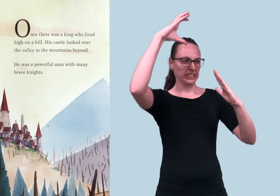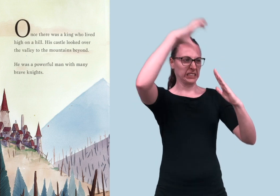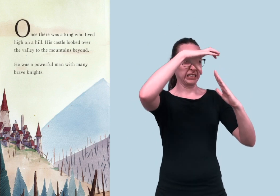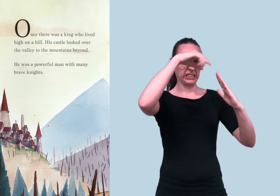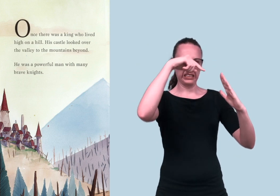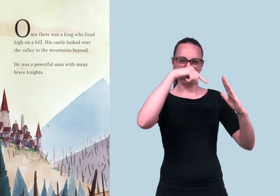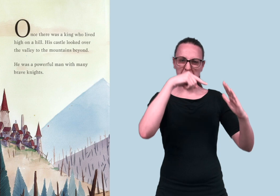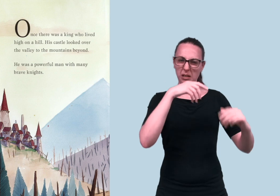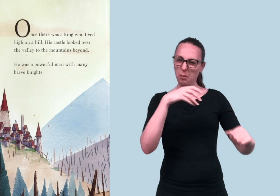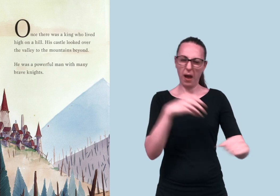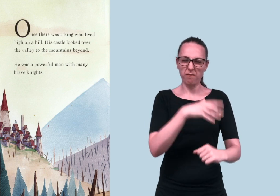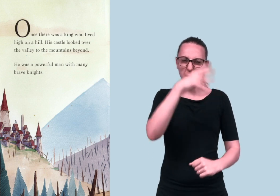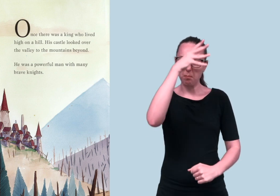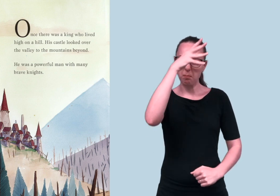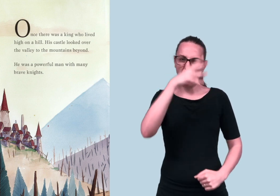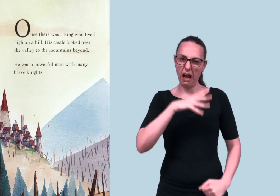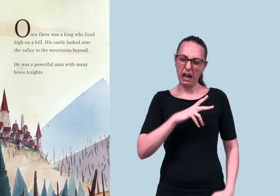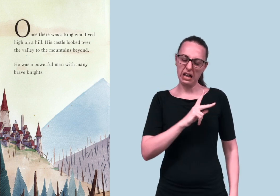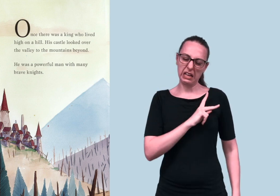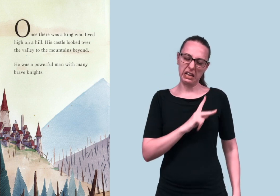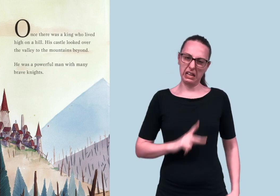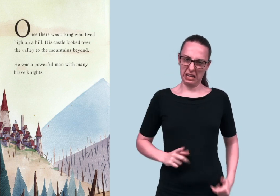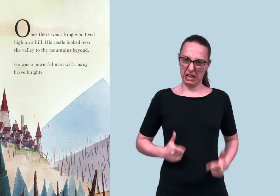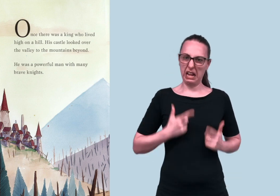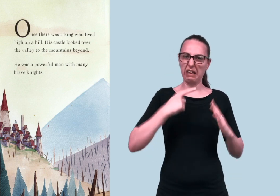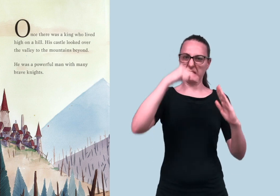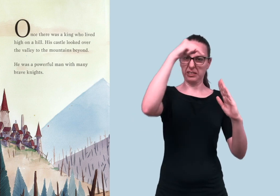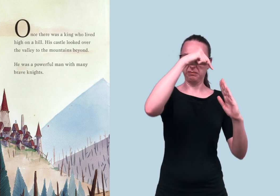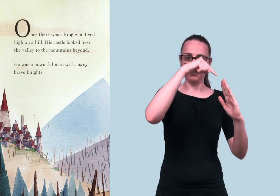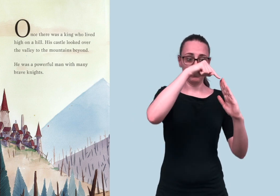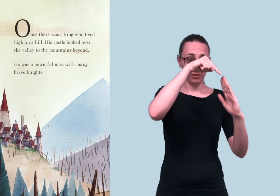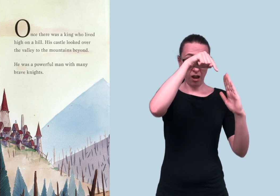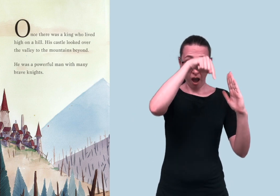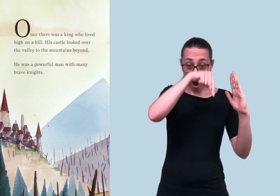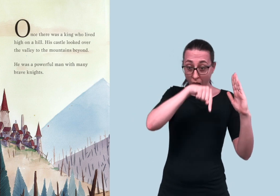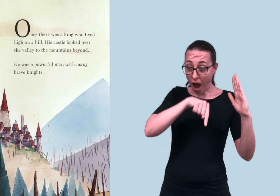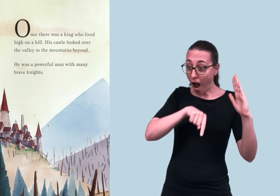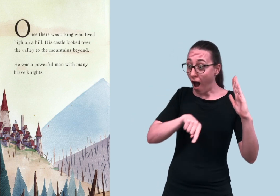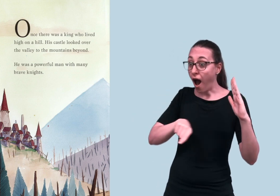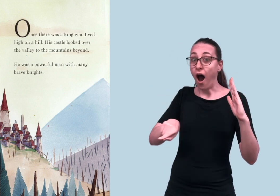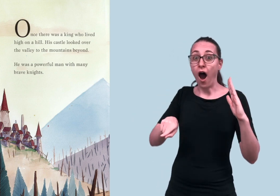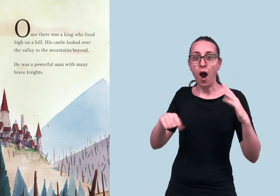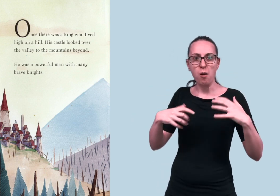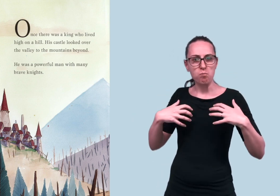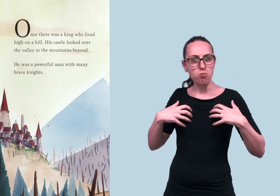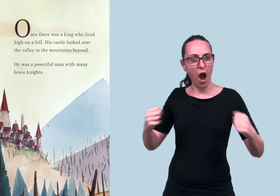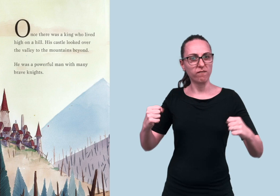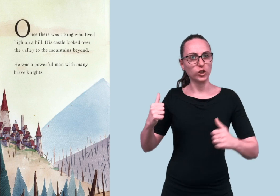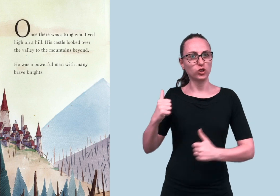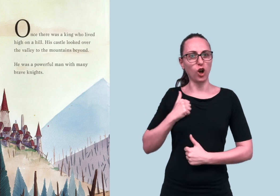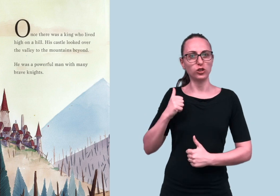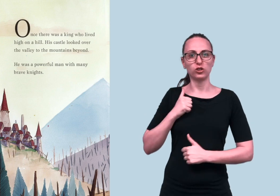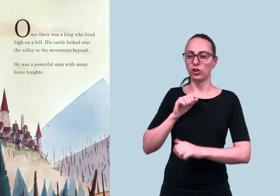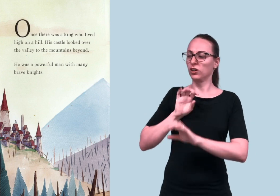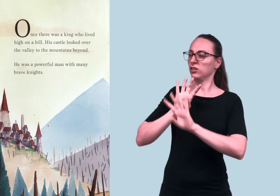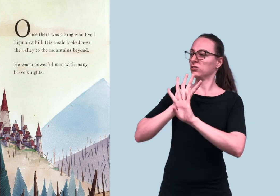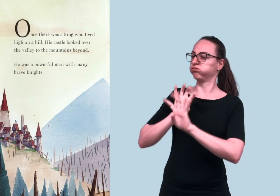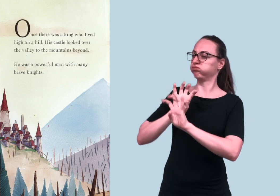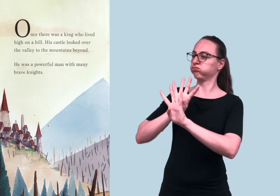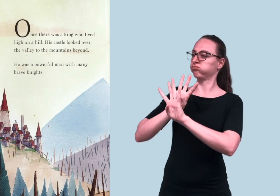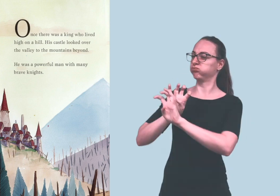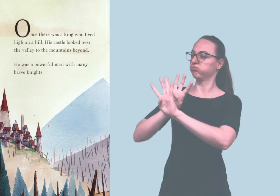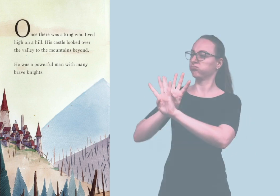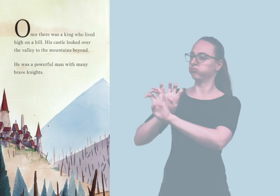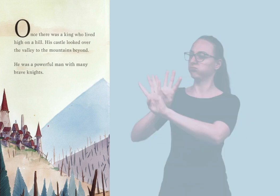Once there was a king who lived high on a hill. His castle looked over the valley to